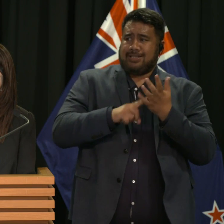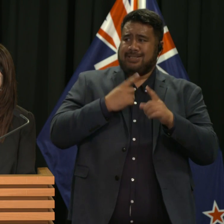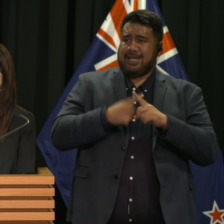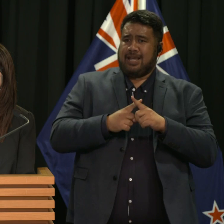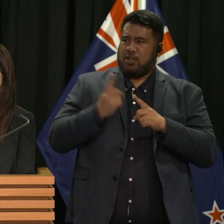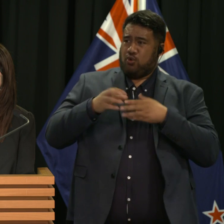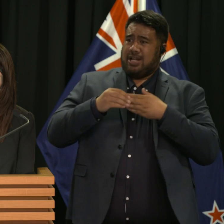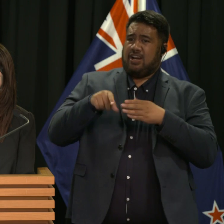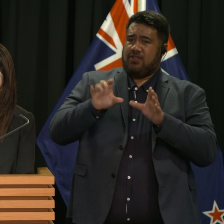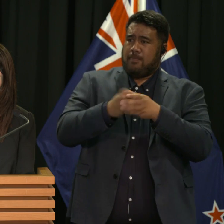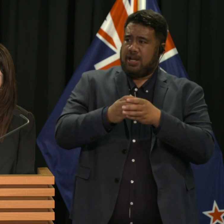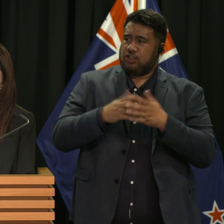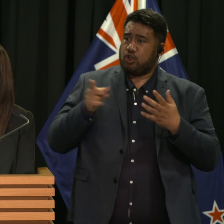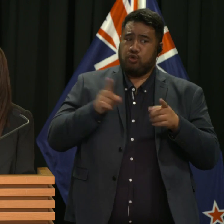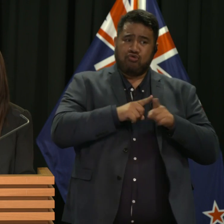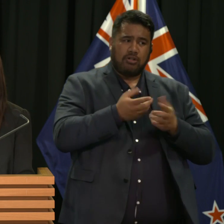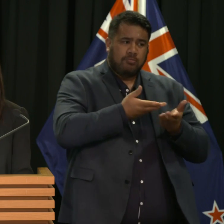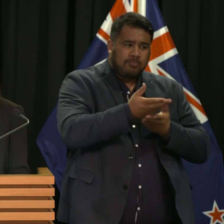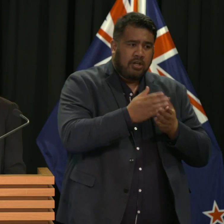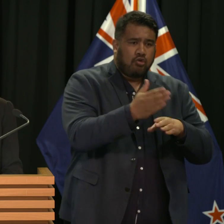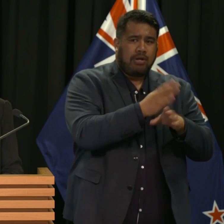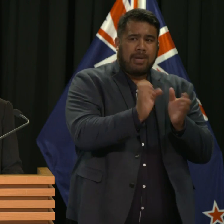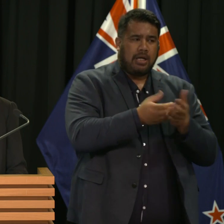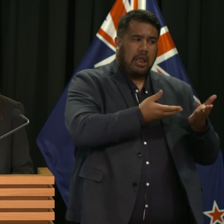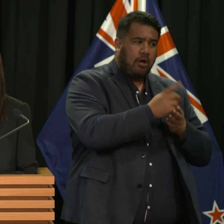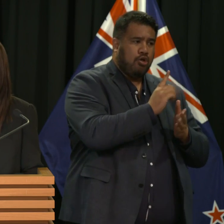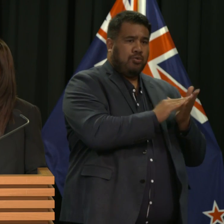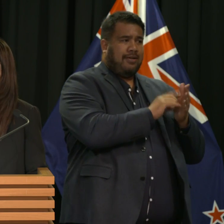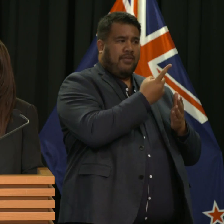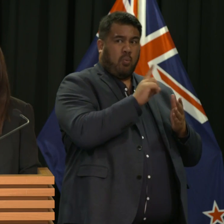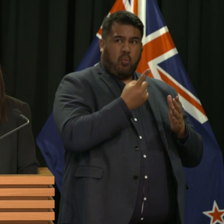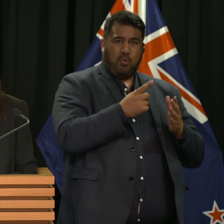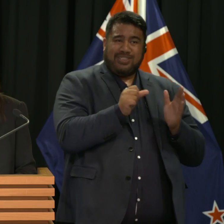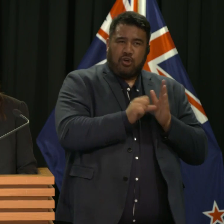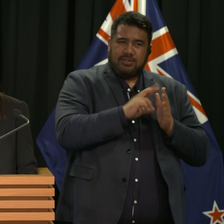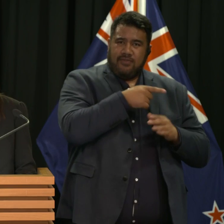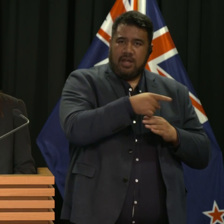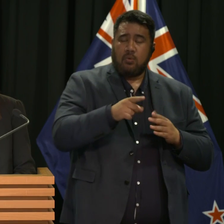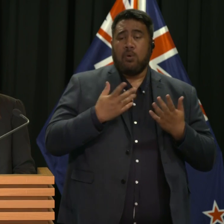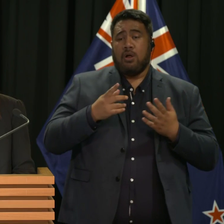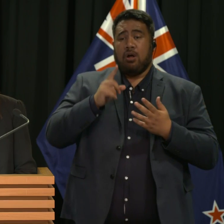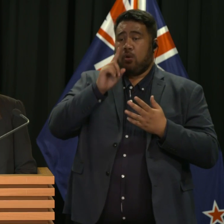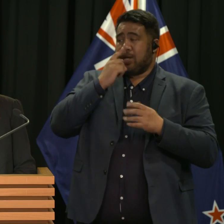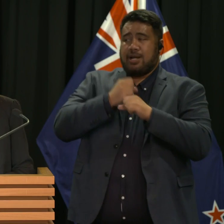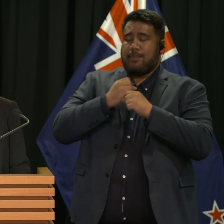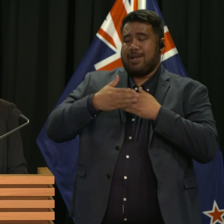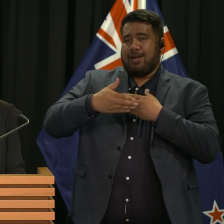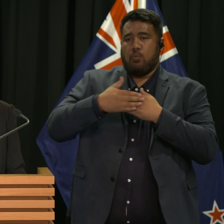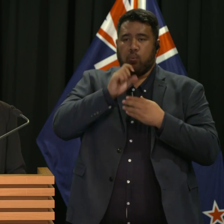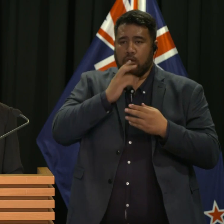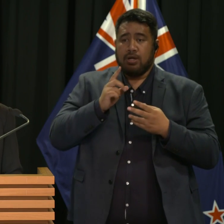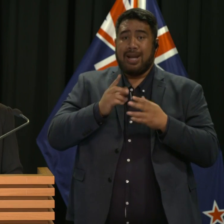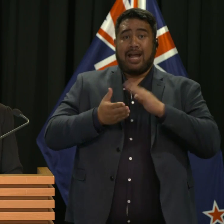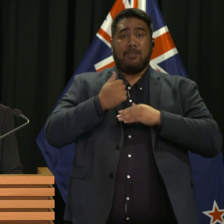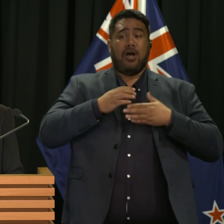cost of going to government with the Greens in the next election? Again, I've ruled it out. It is not something we will campaign on, nor is it something we will implement under